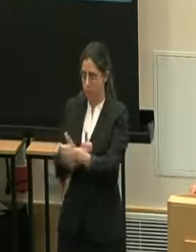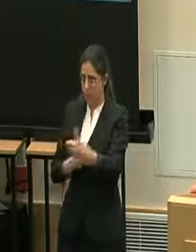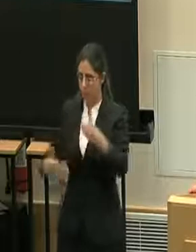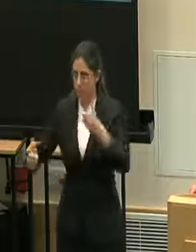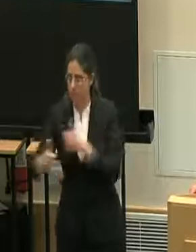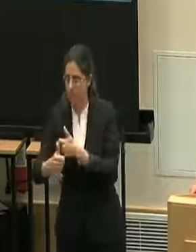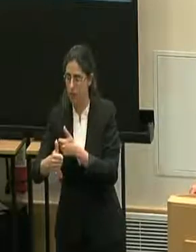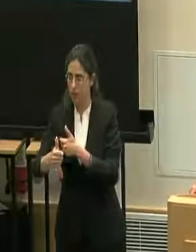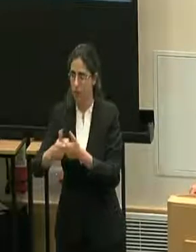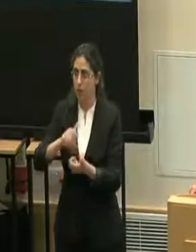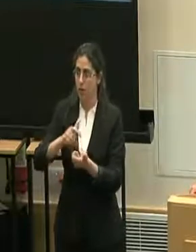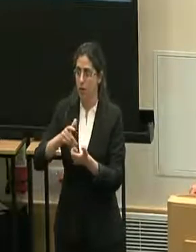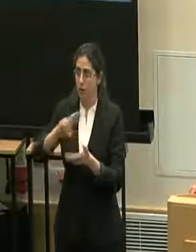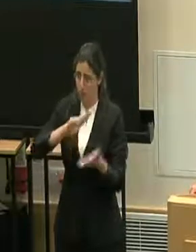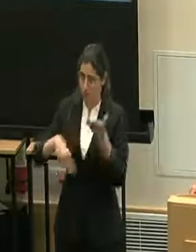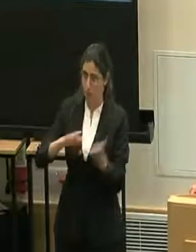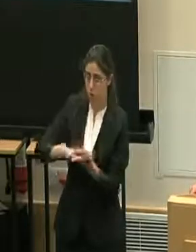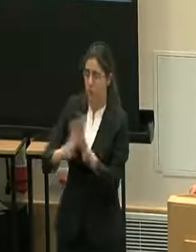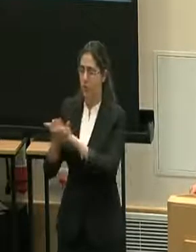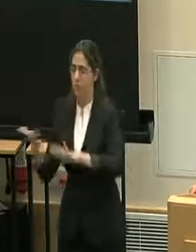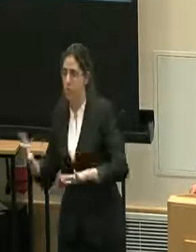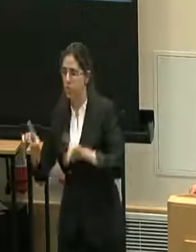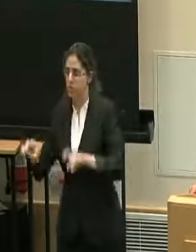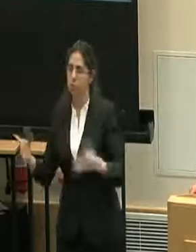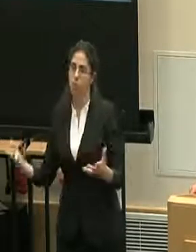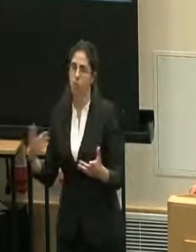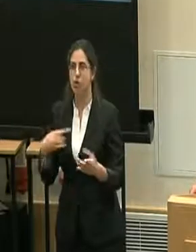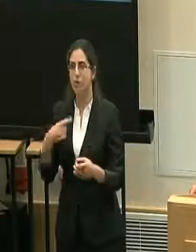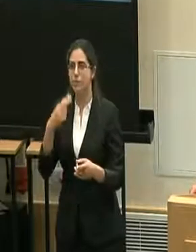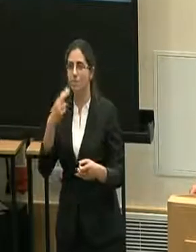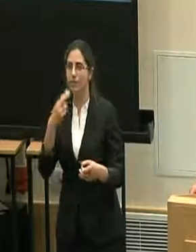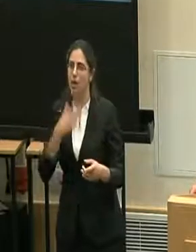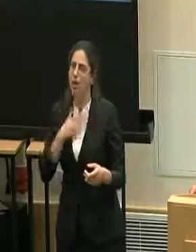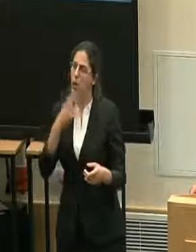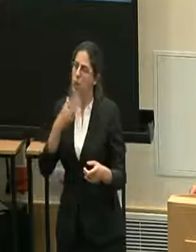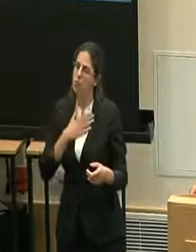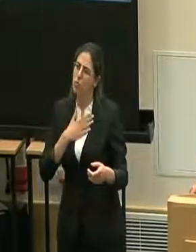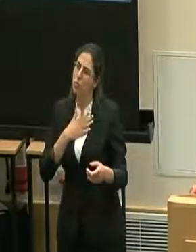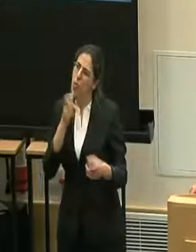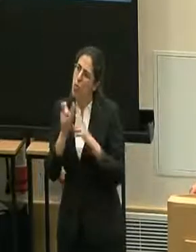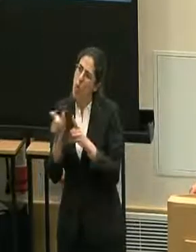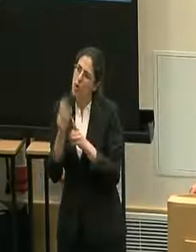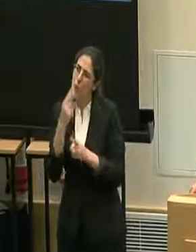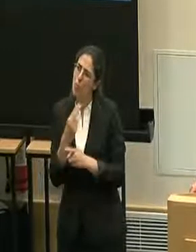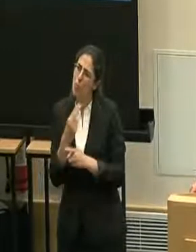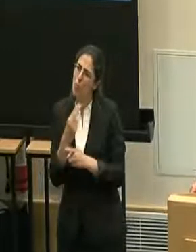The implementation of a convention requires, I don't want to say compromise because that's not the right word,